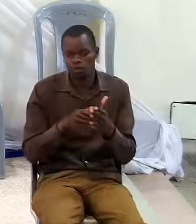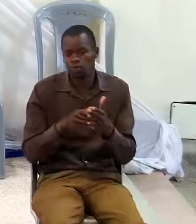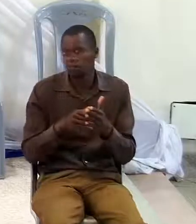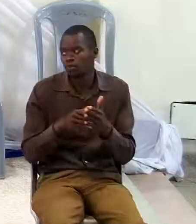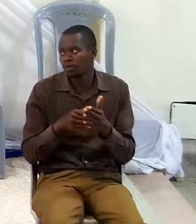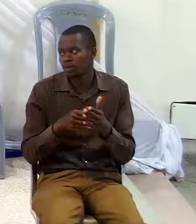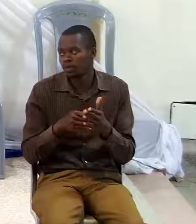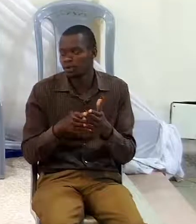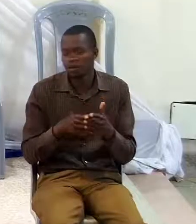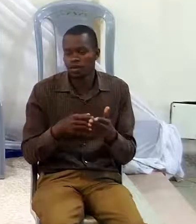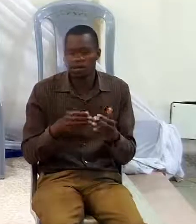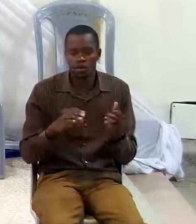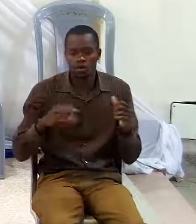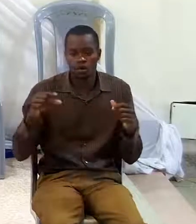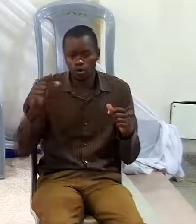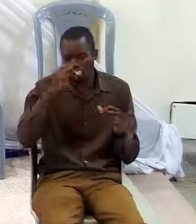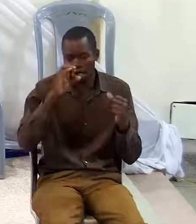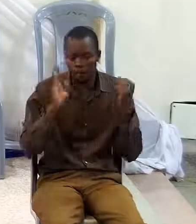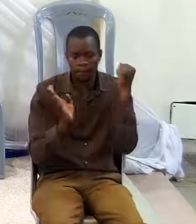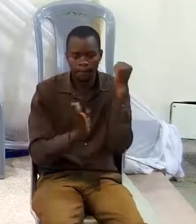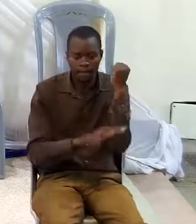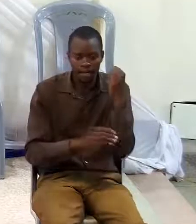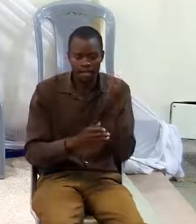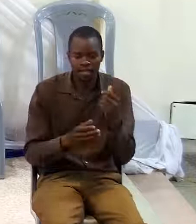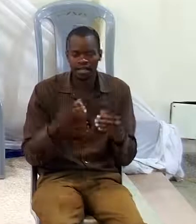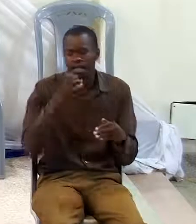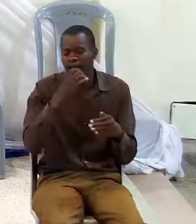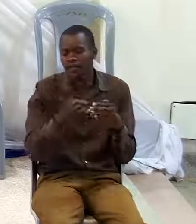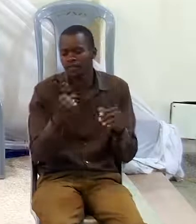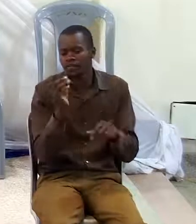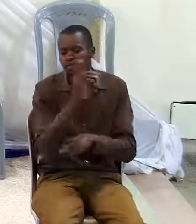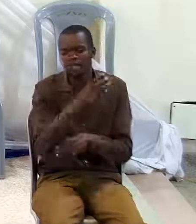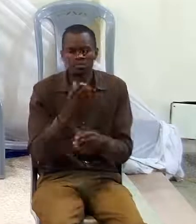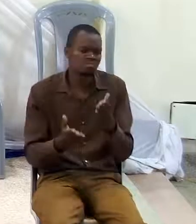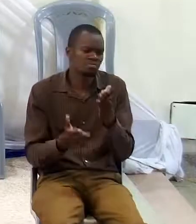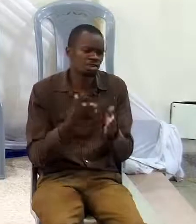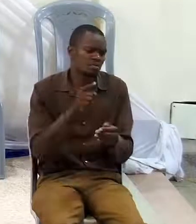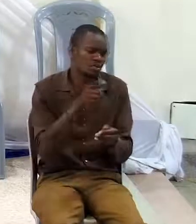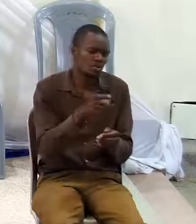you may be consuming Elianto